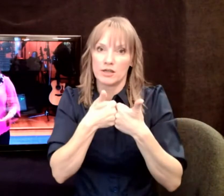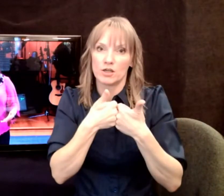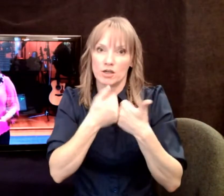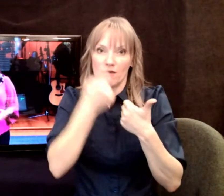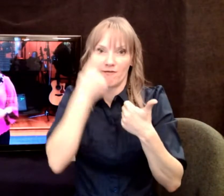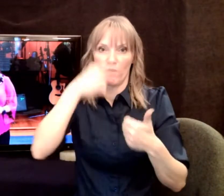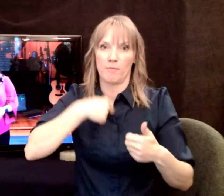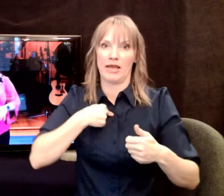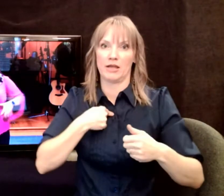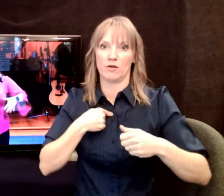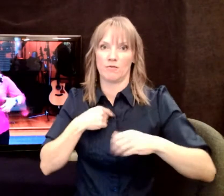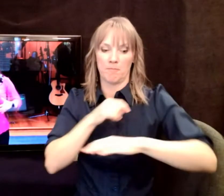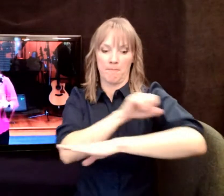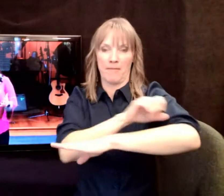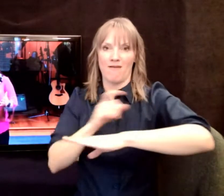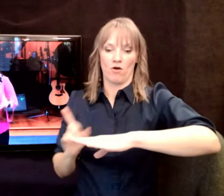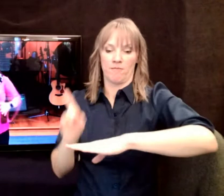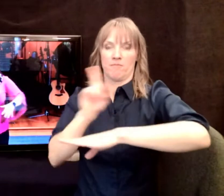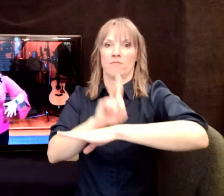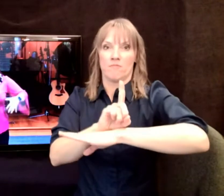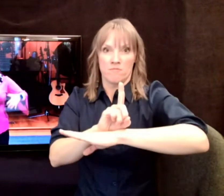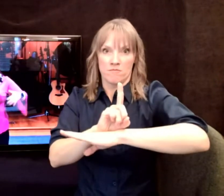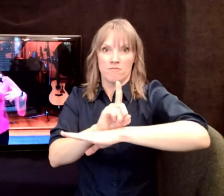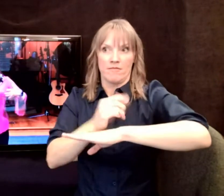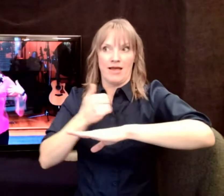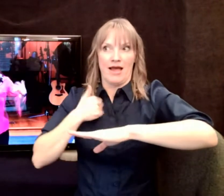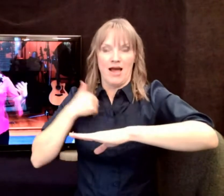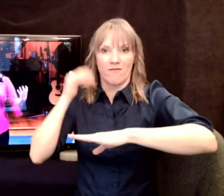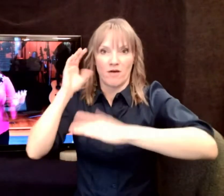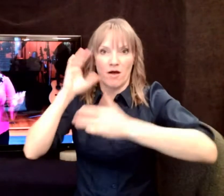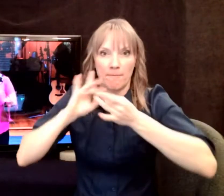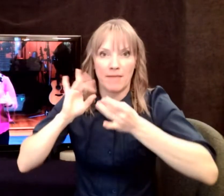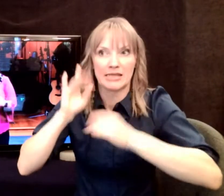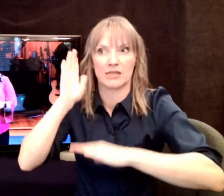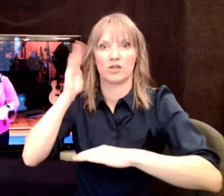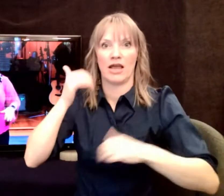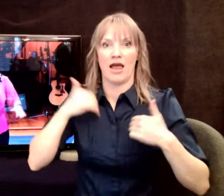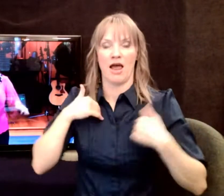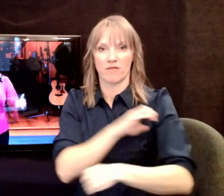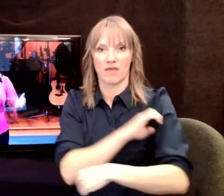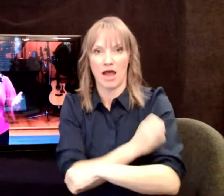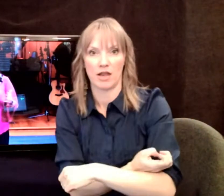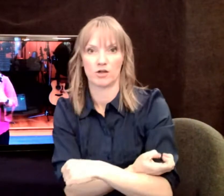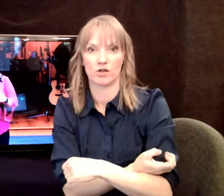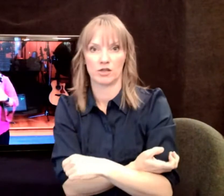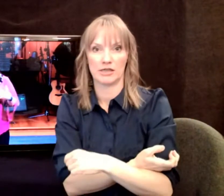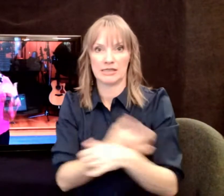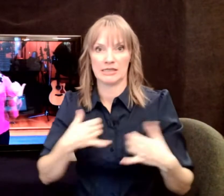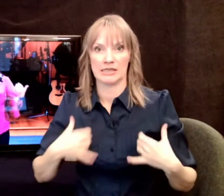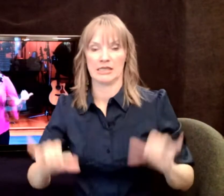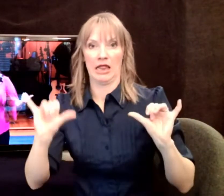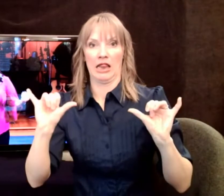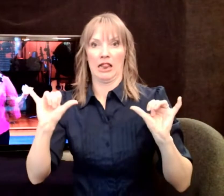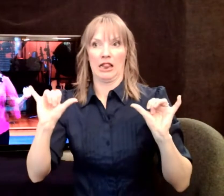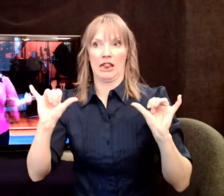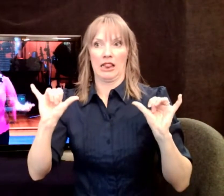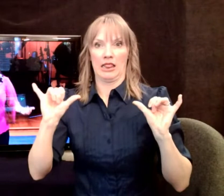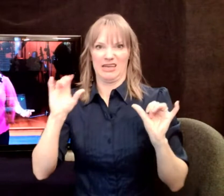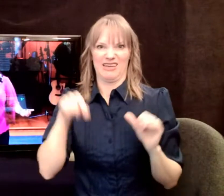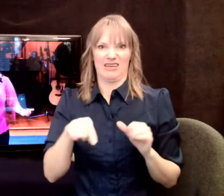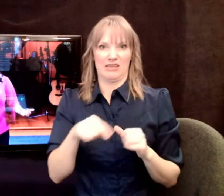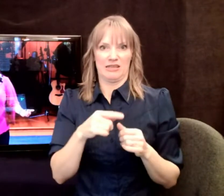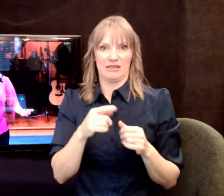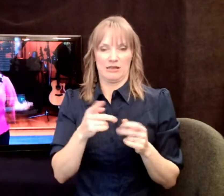step onto this platform and have a message and have all that energy still in the space as it